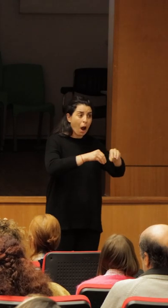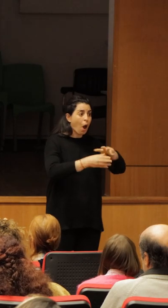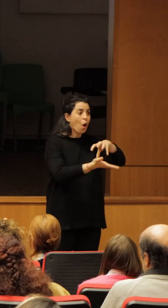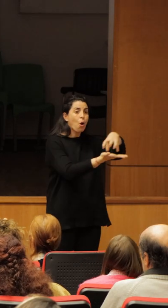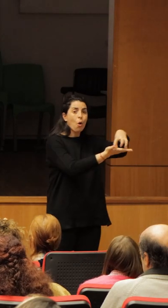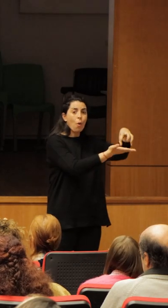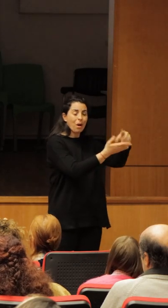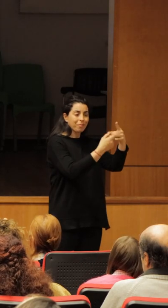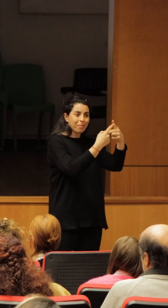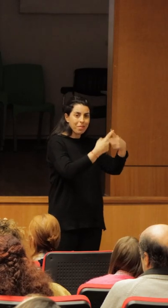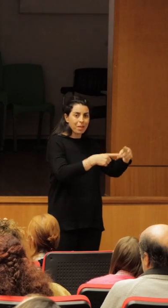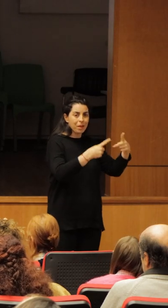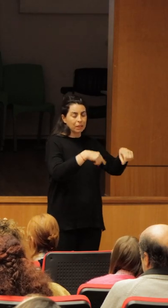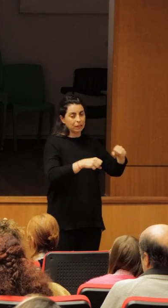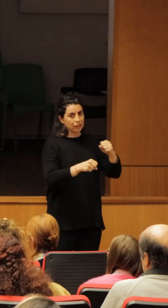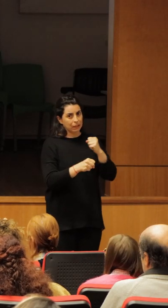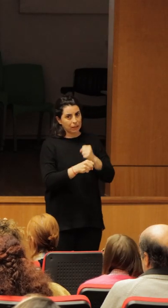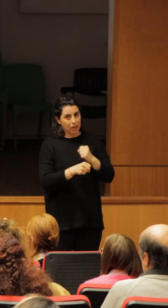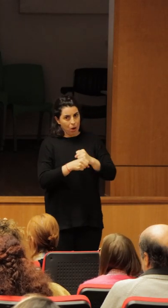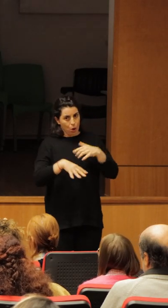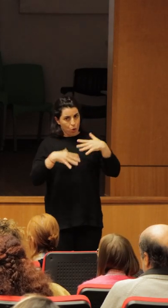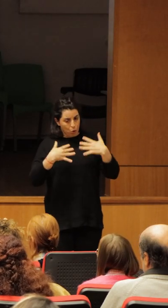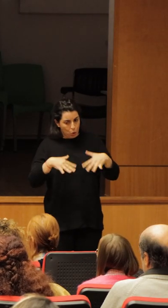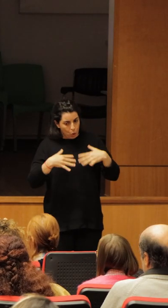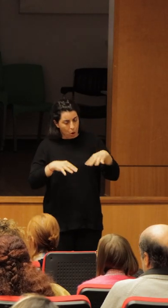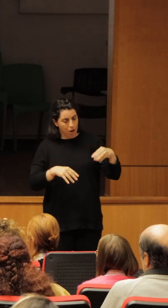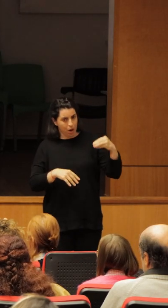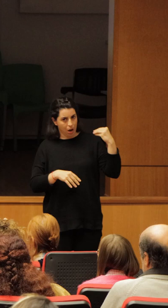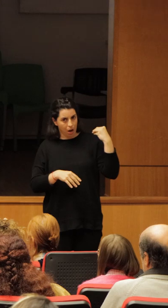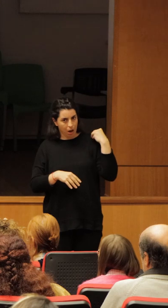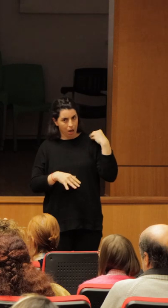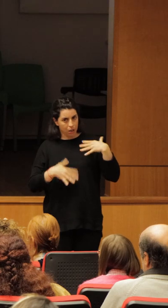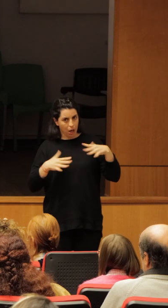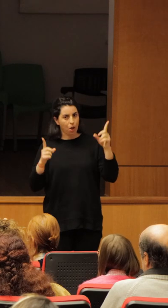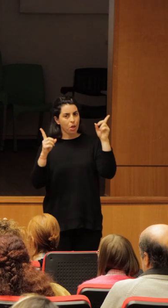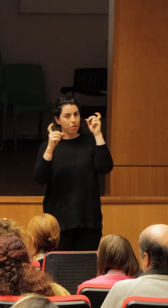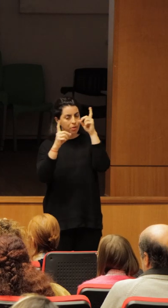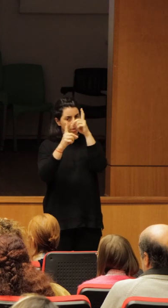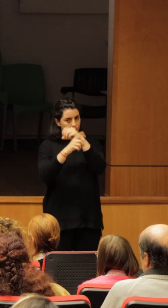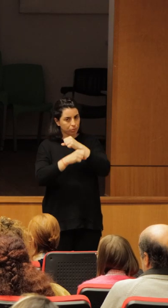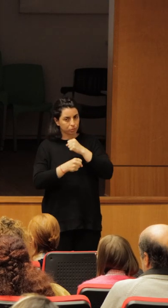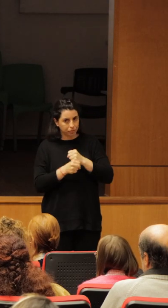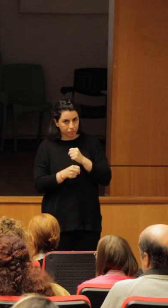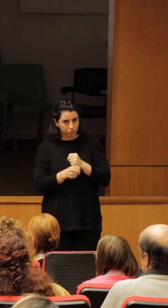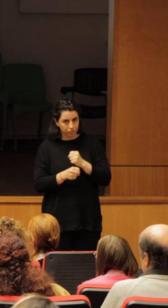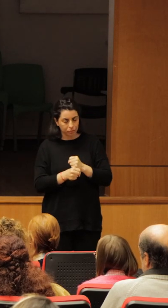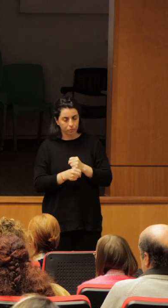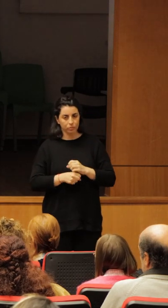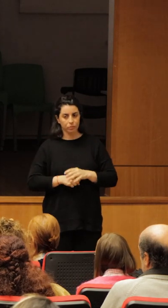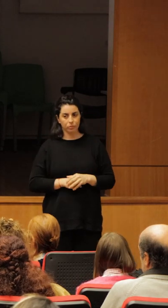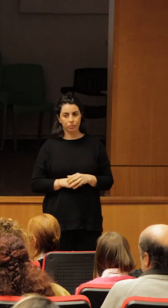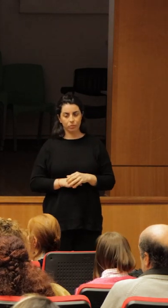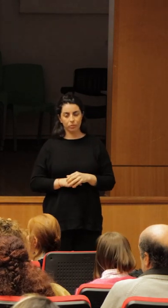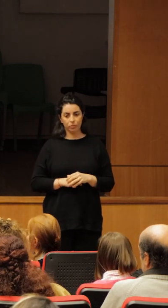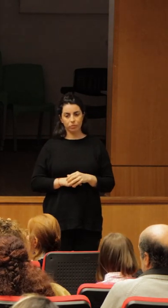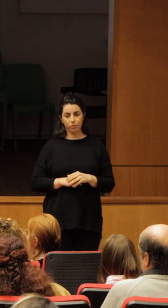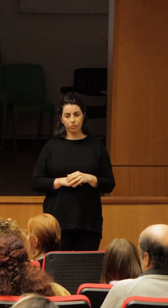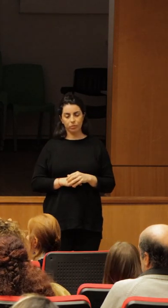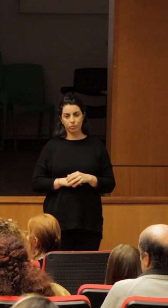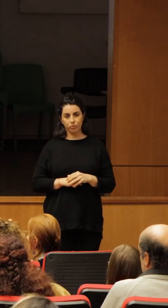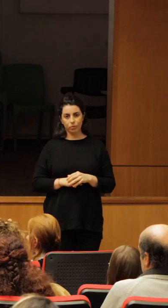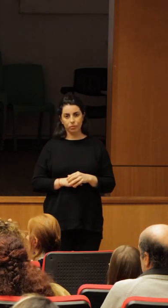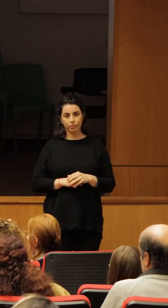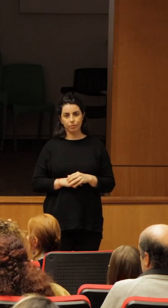for him. Era una tarea muy cansadora, muy difícil. So he served in the army